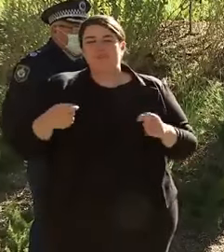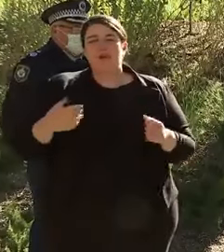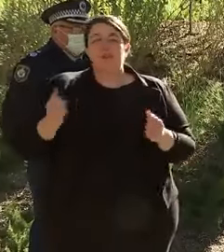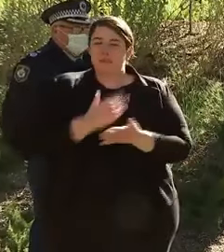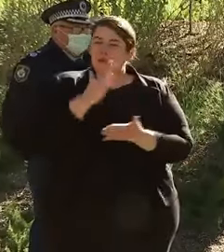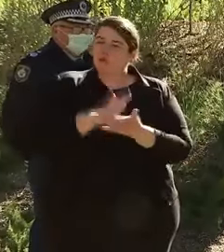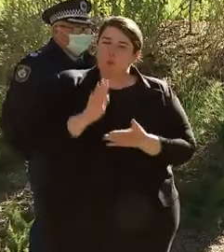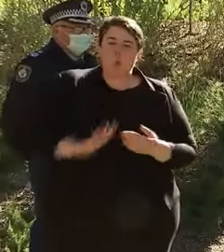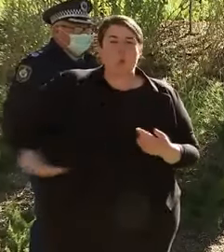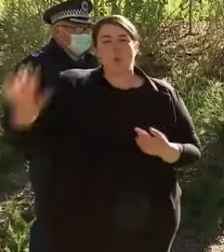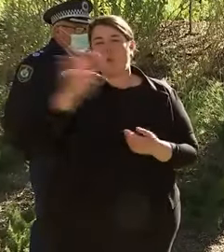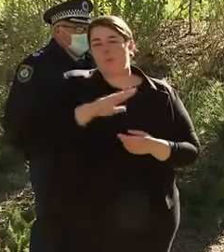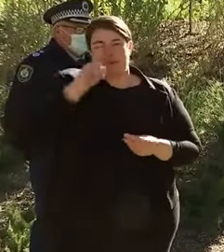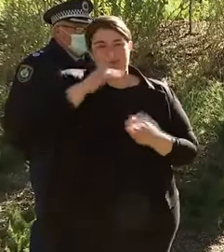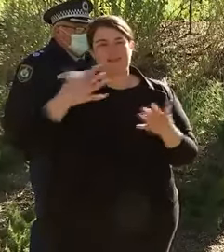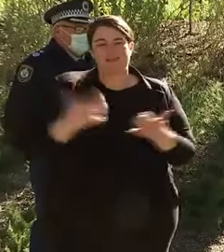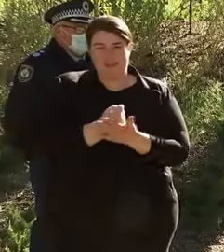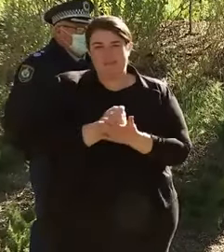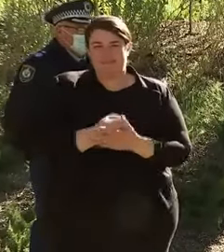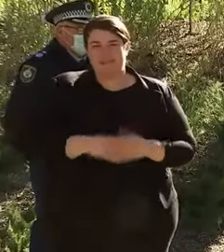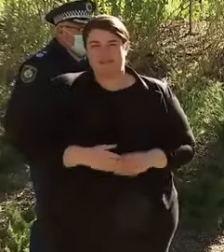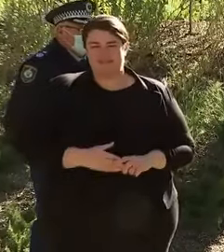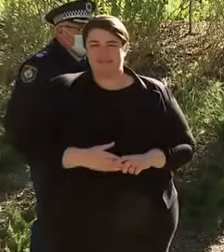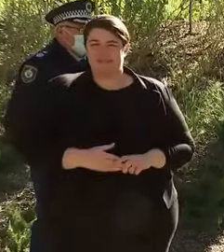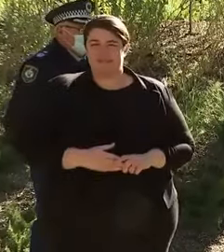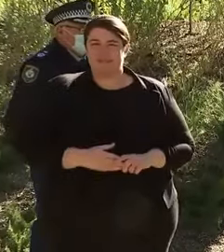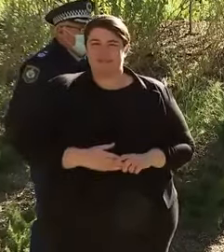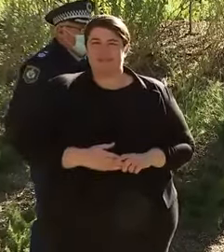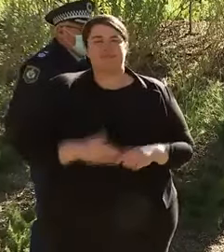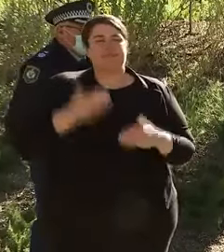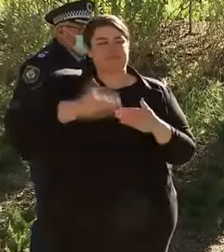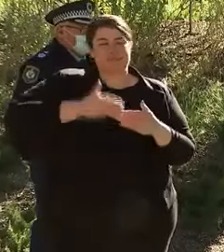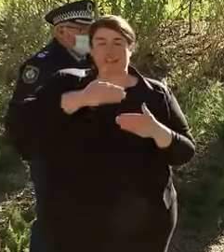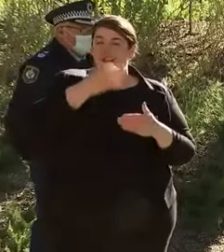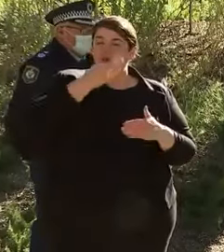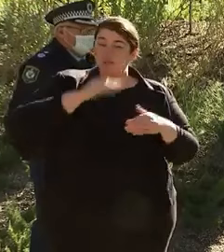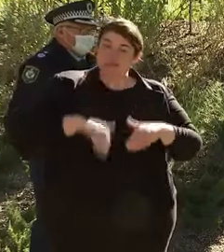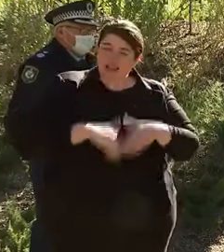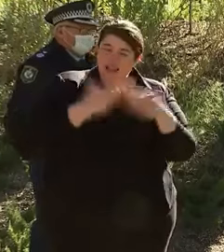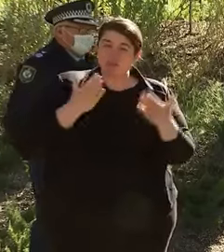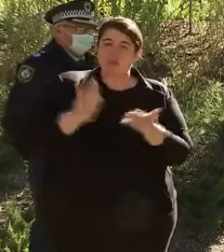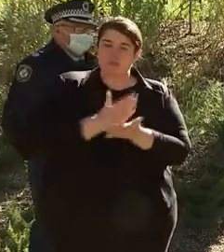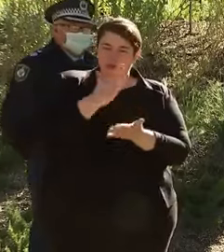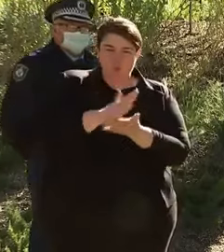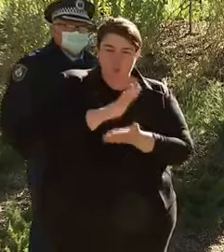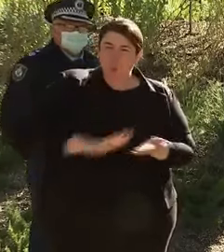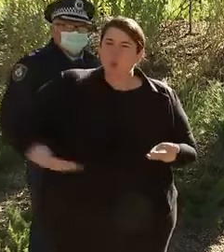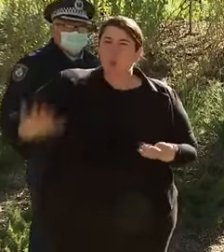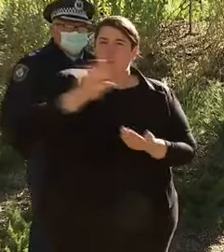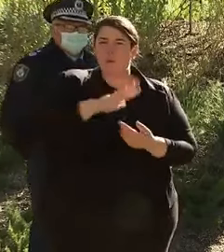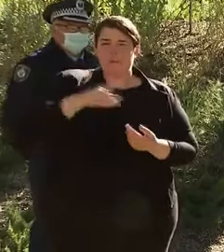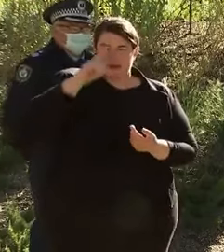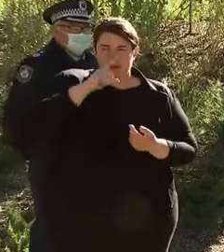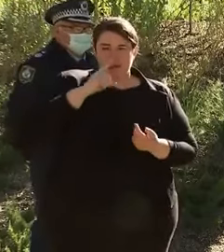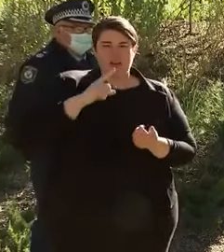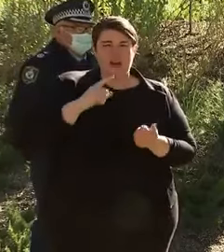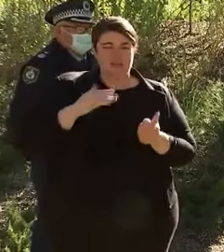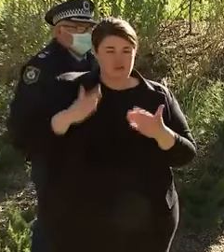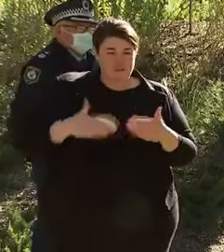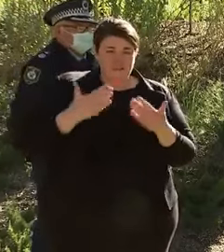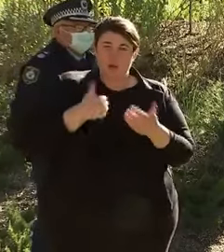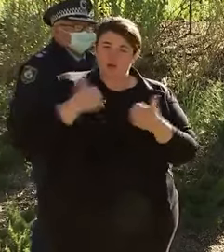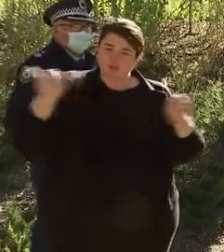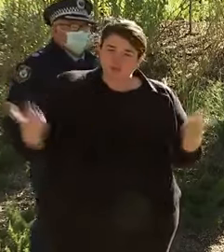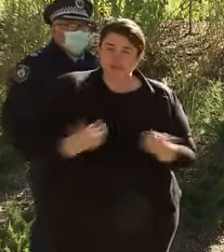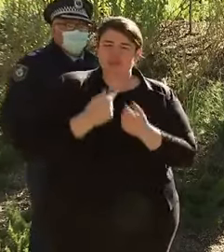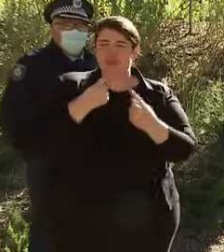our community safe, but also during the course of the next few days and weeks, make sure we keep everybody and provide as much information as